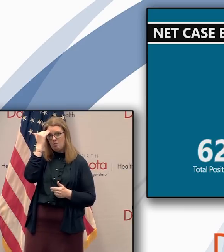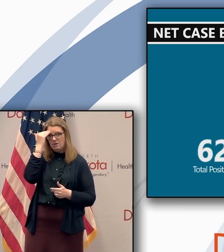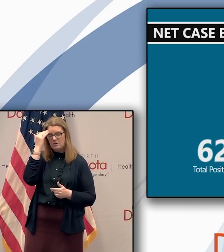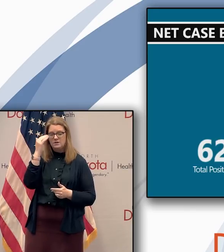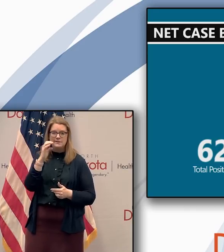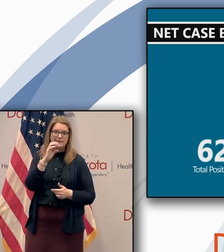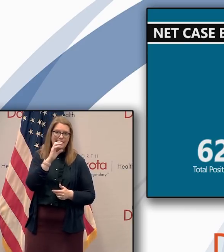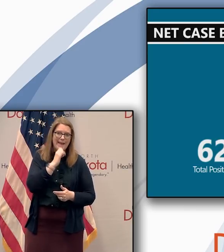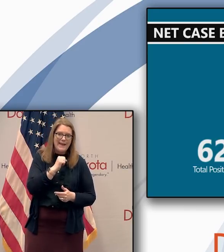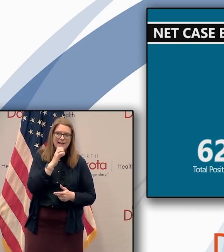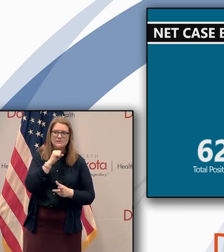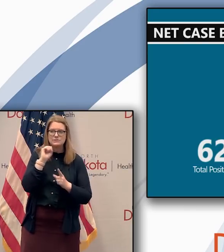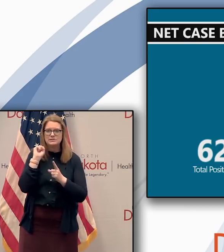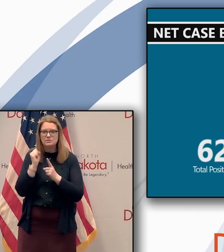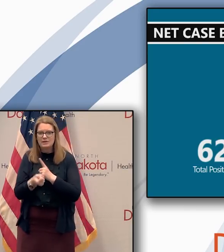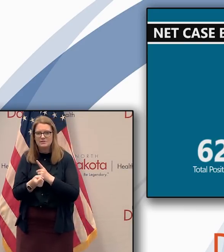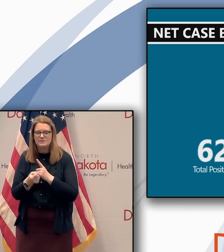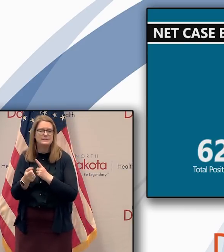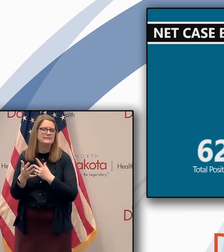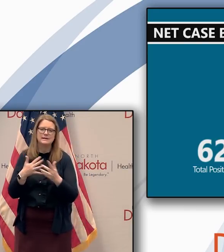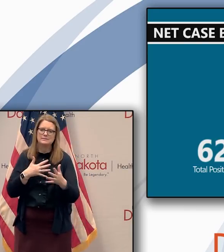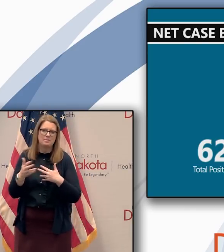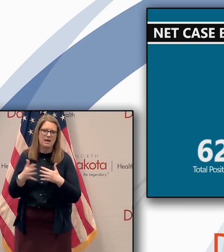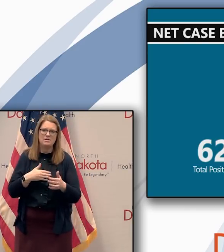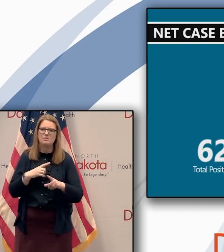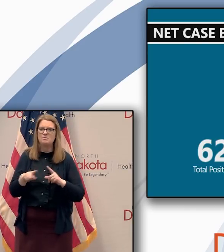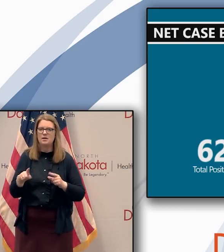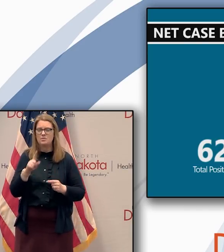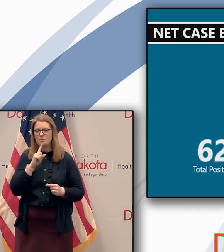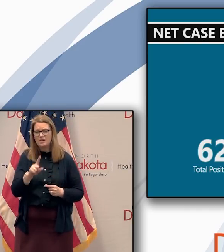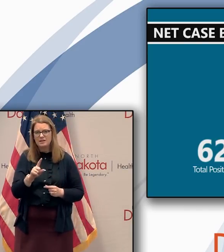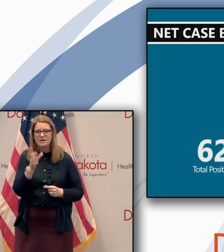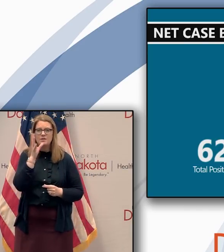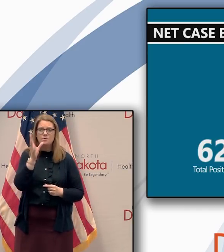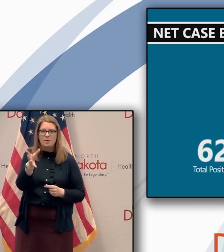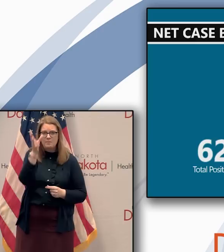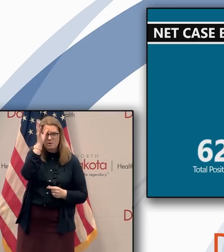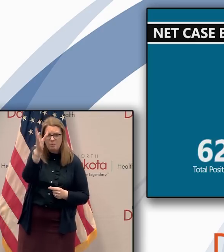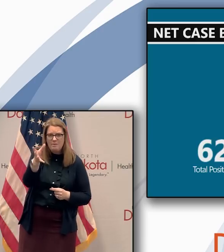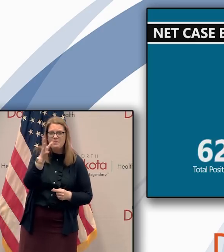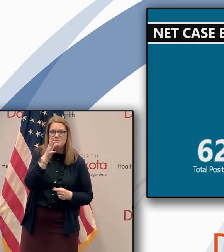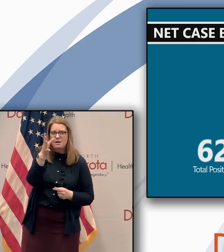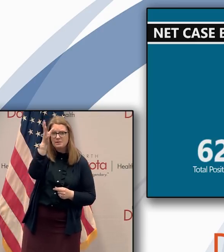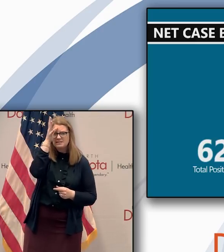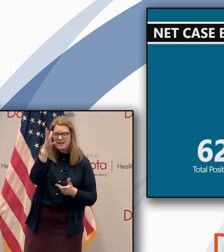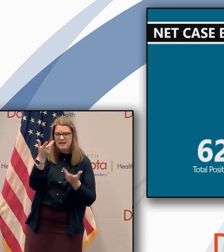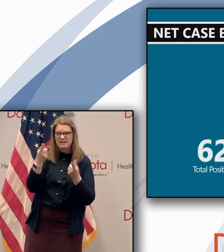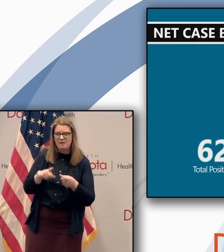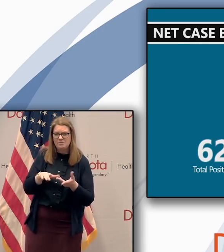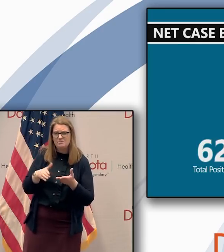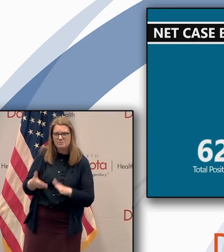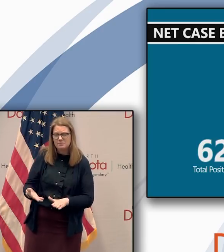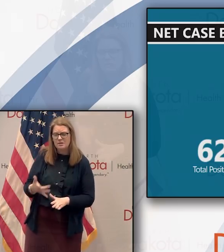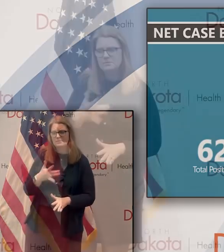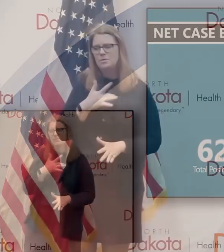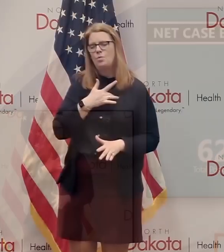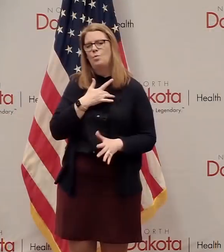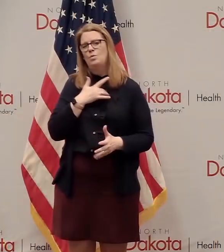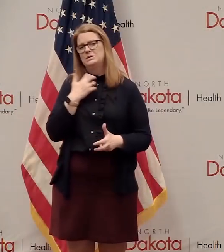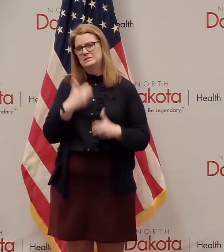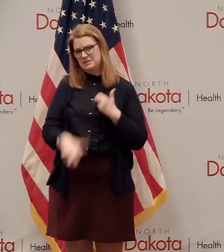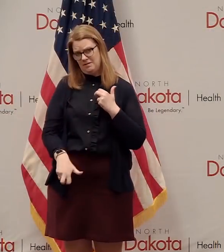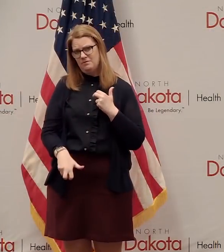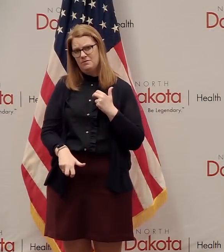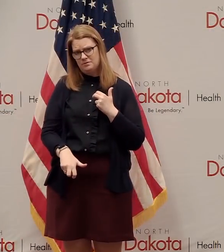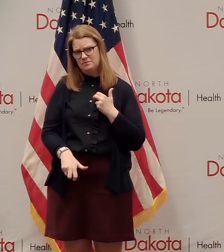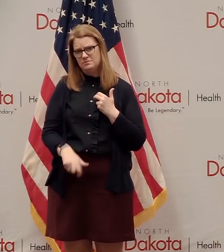age or circumstances, it's always difficult to lose a parent or a grandparent. So again, our thoughts and prayers go out to all